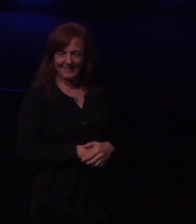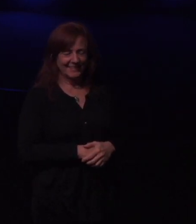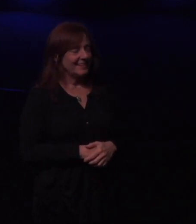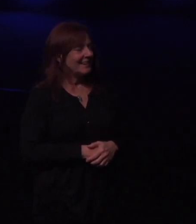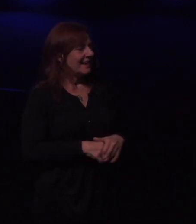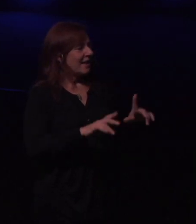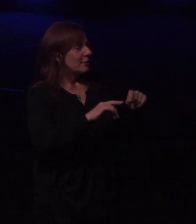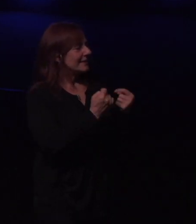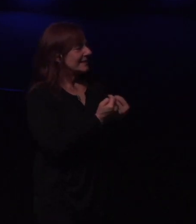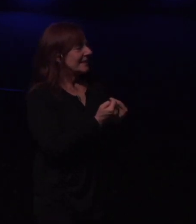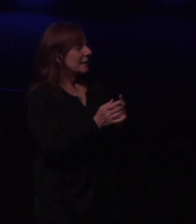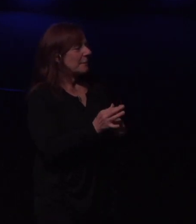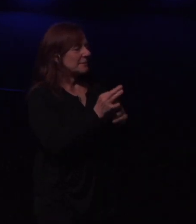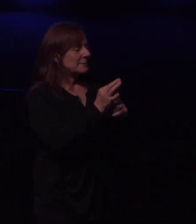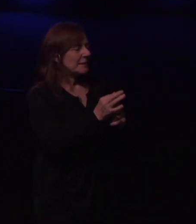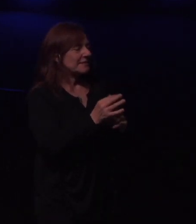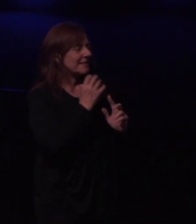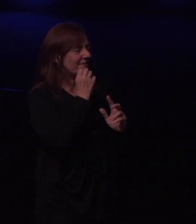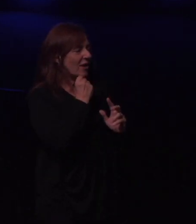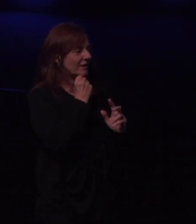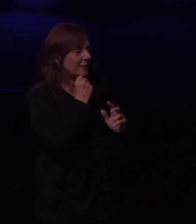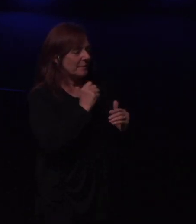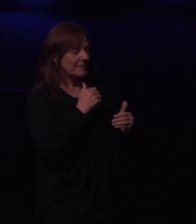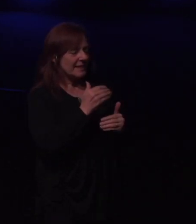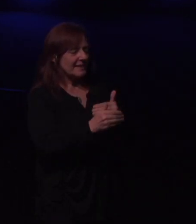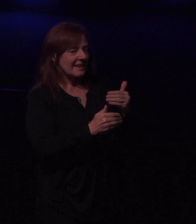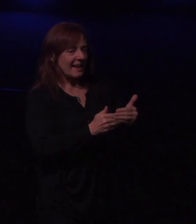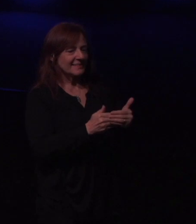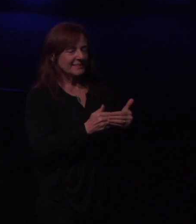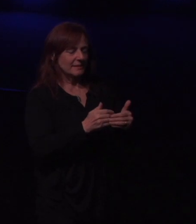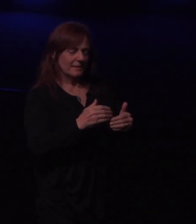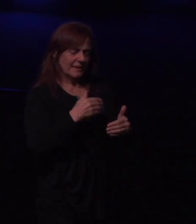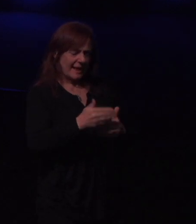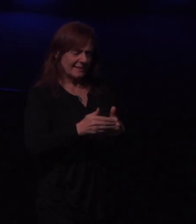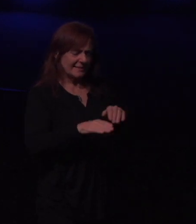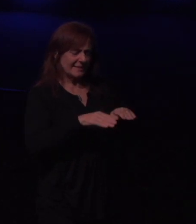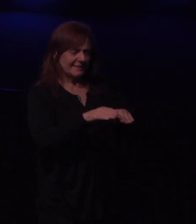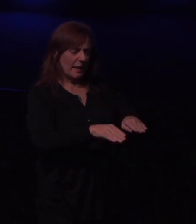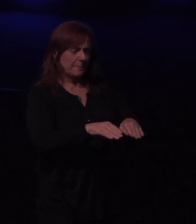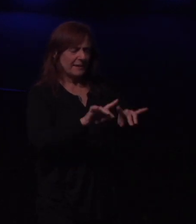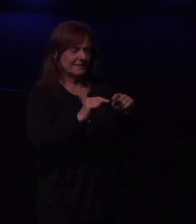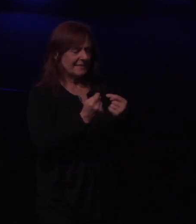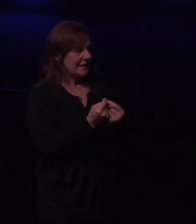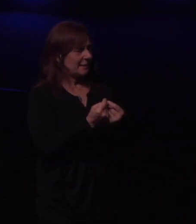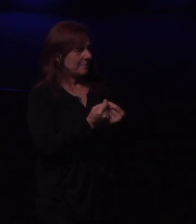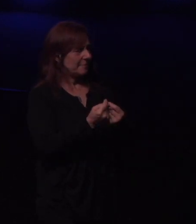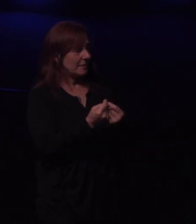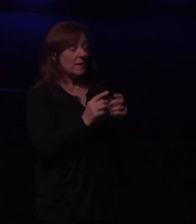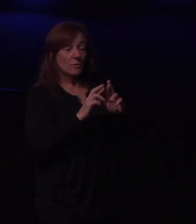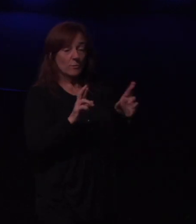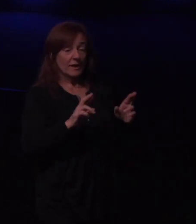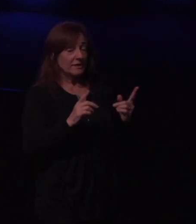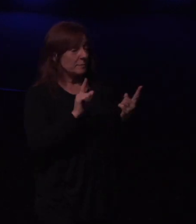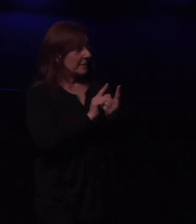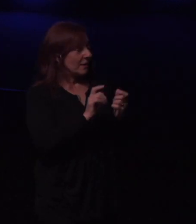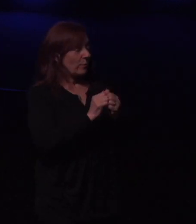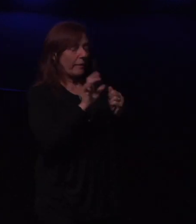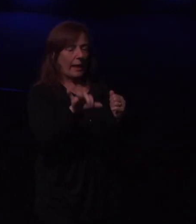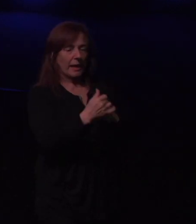There's a team that I'm especially fond of, the Next Steps team. The people who are ready to meet with